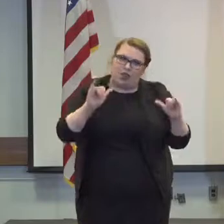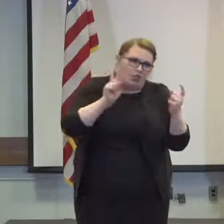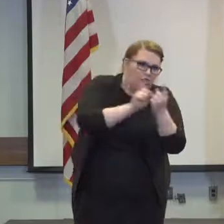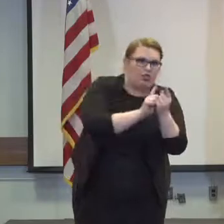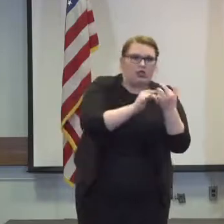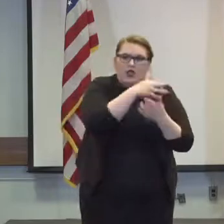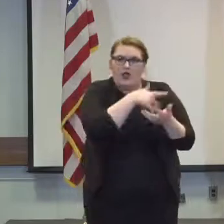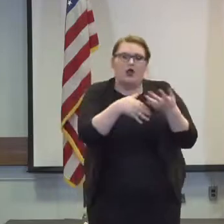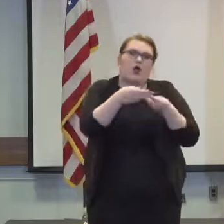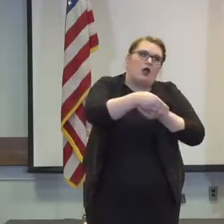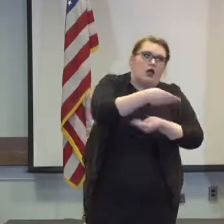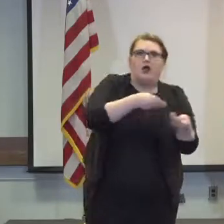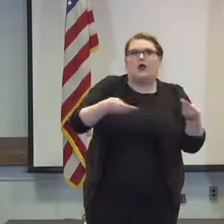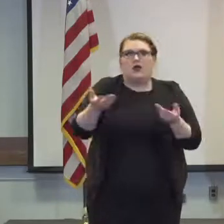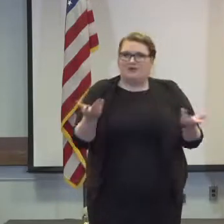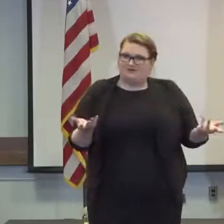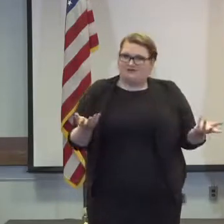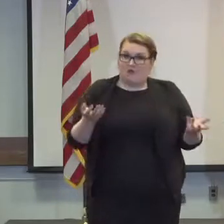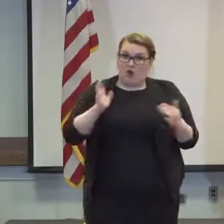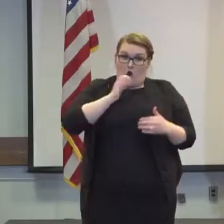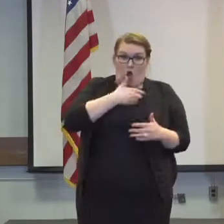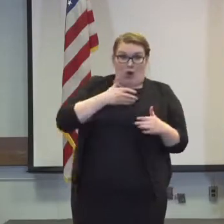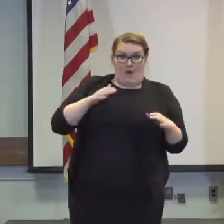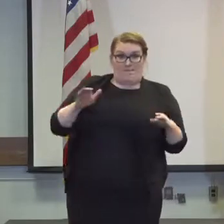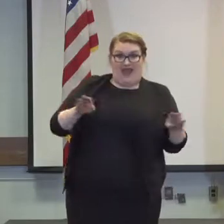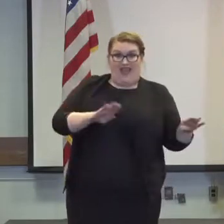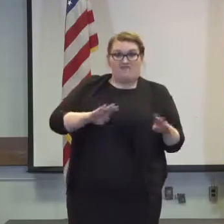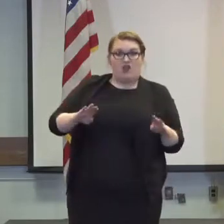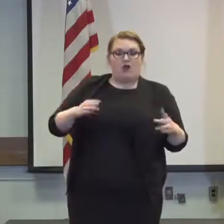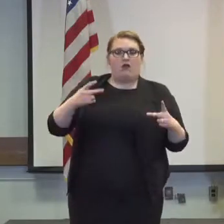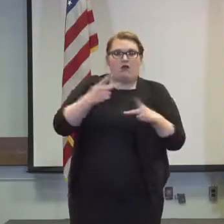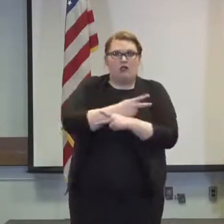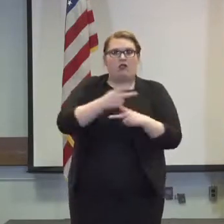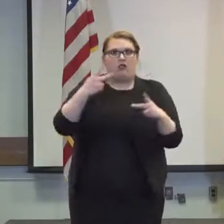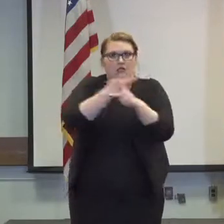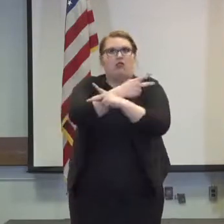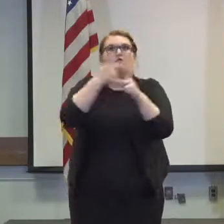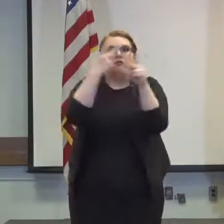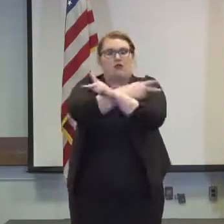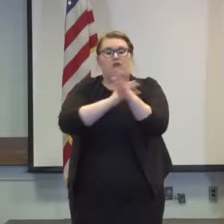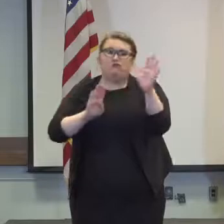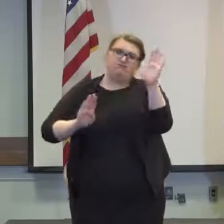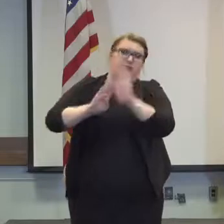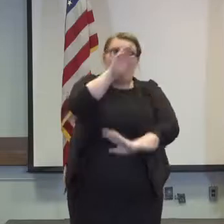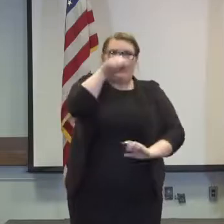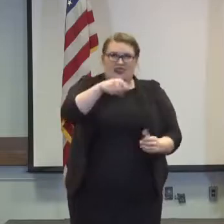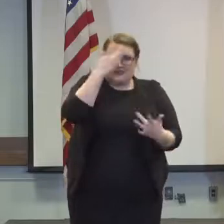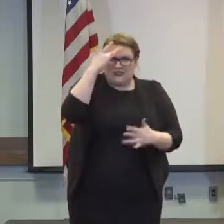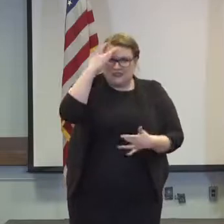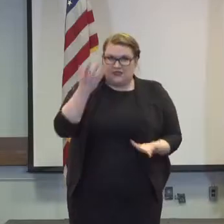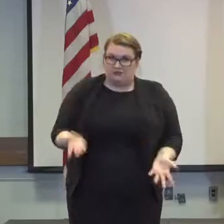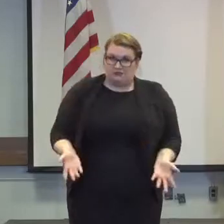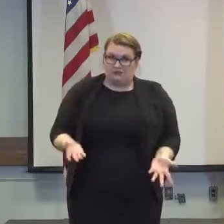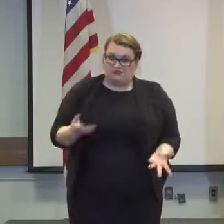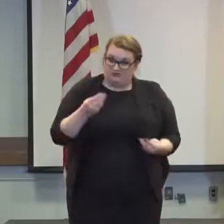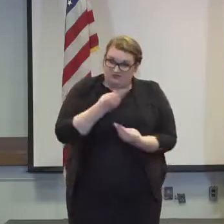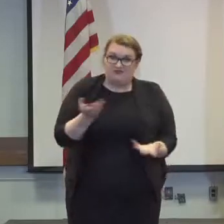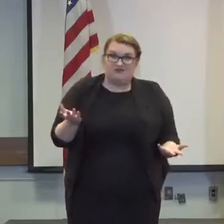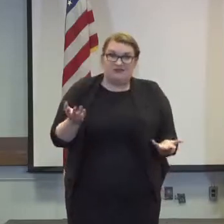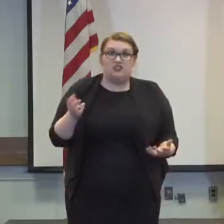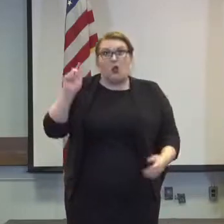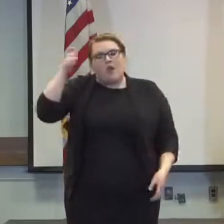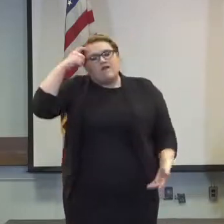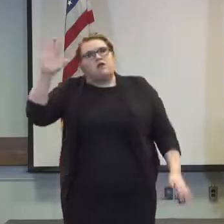us, our behaviors have aggravated the spread of this disease. He's trying to manage something where we